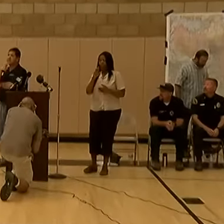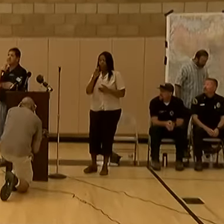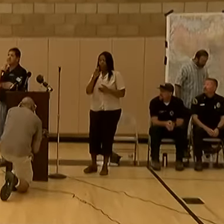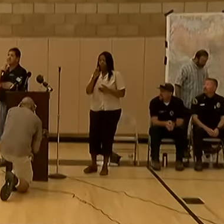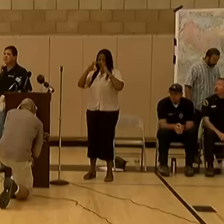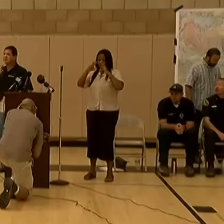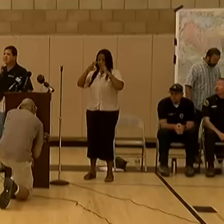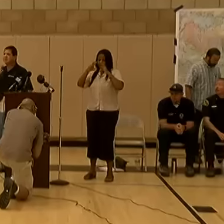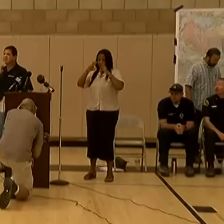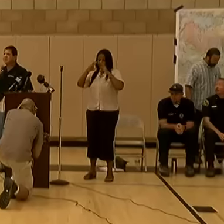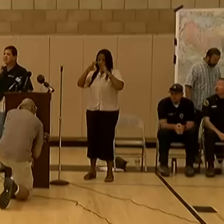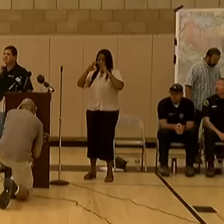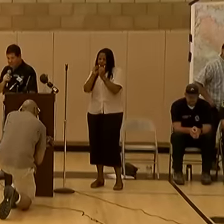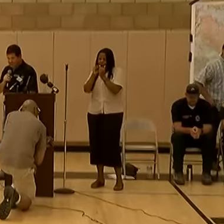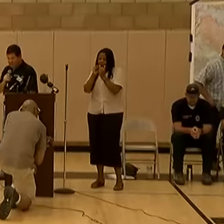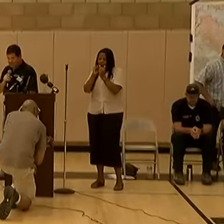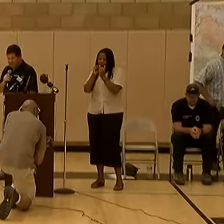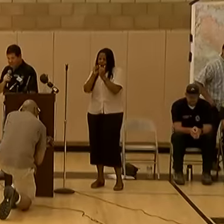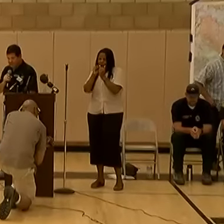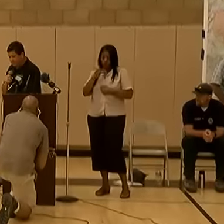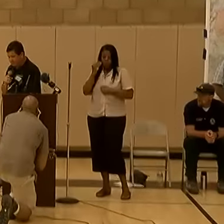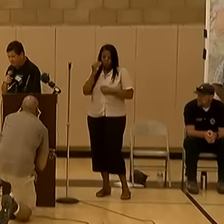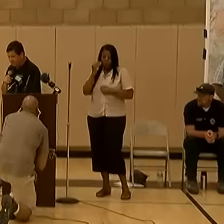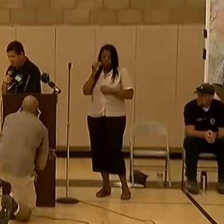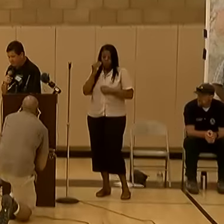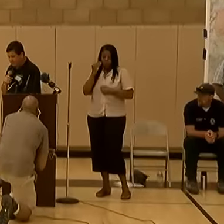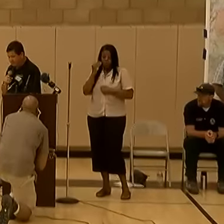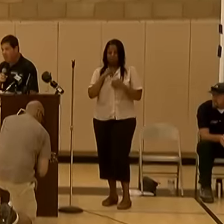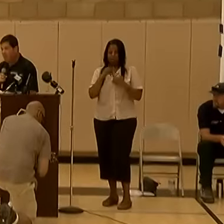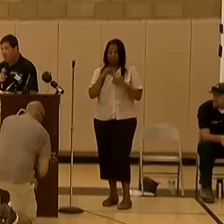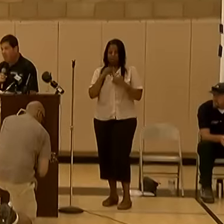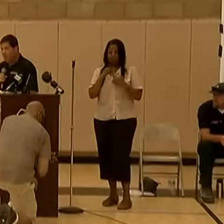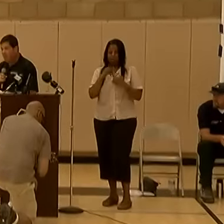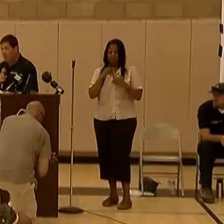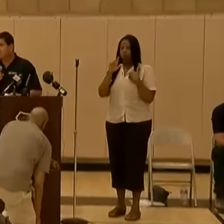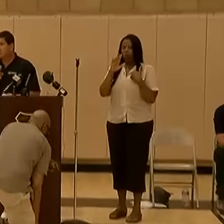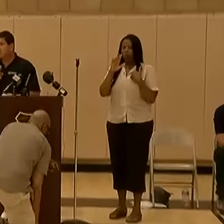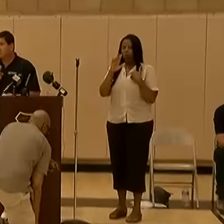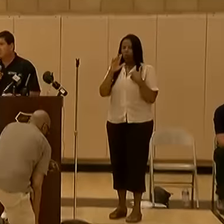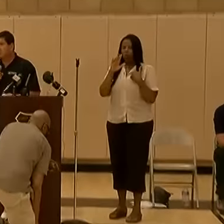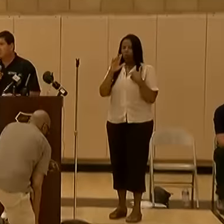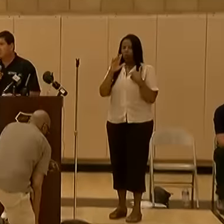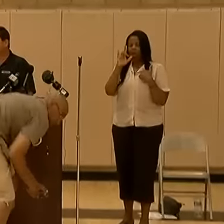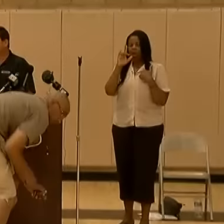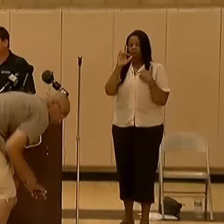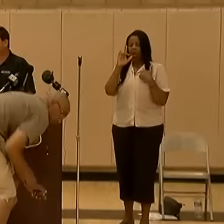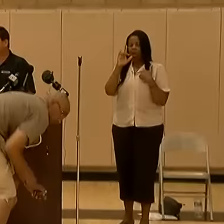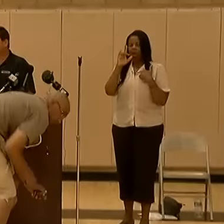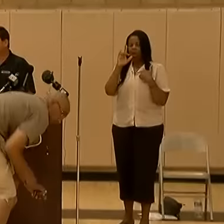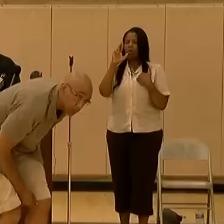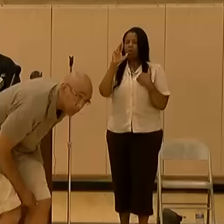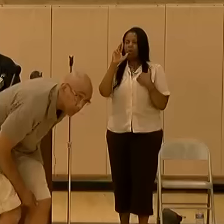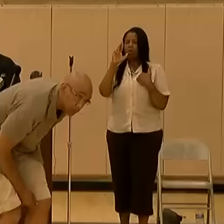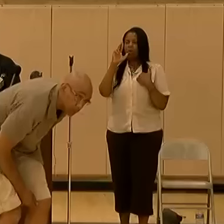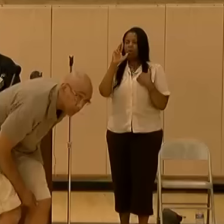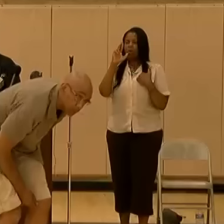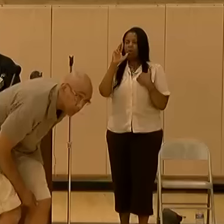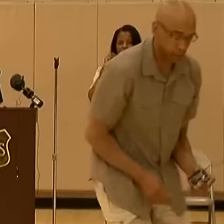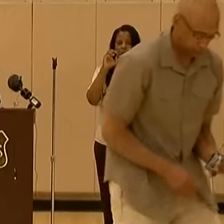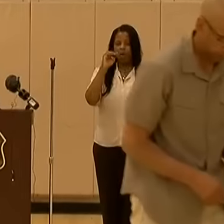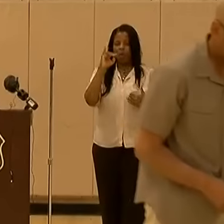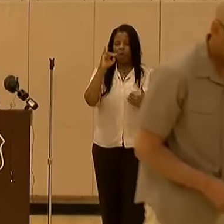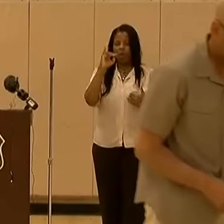assessing the damage. We know that we have 25 transmission towers that have